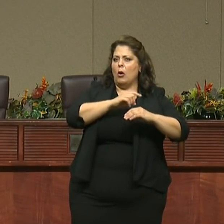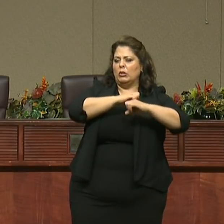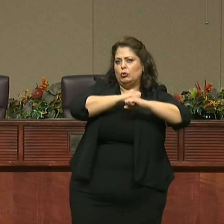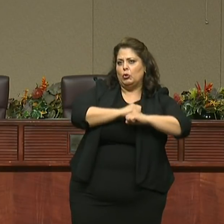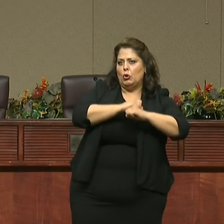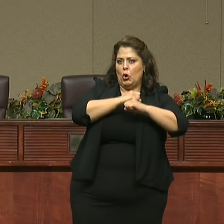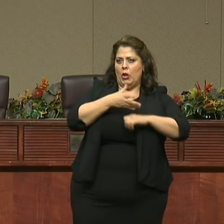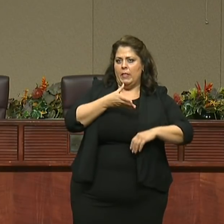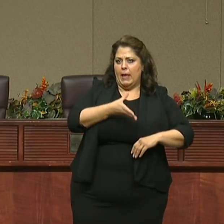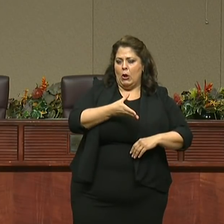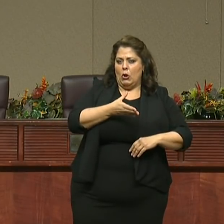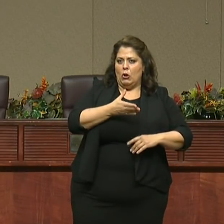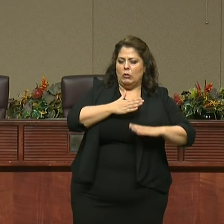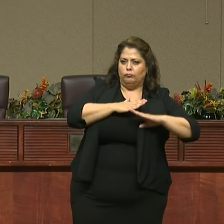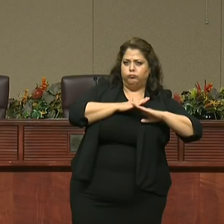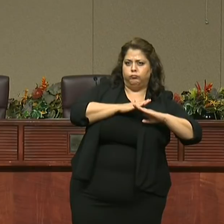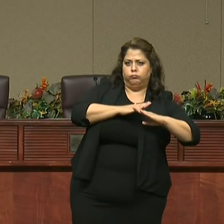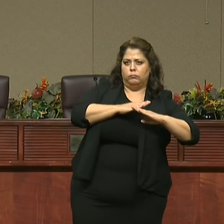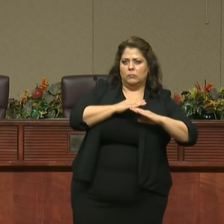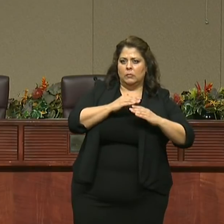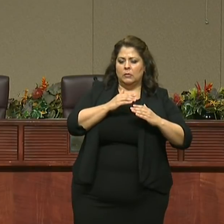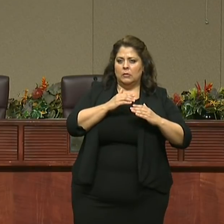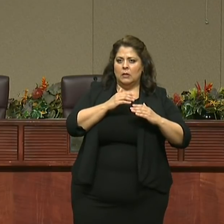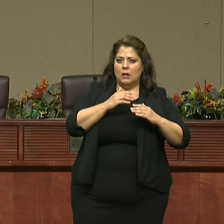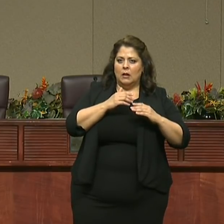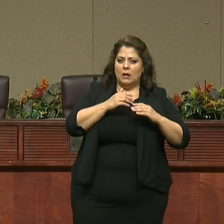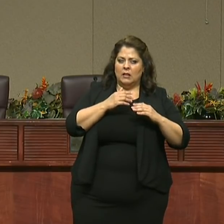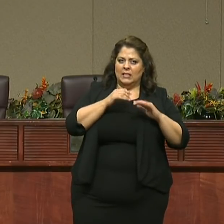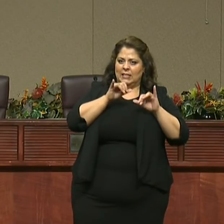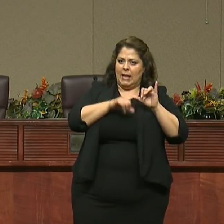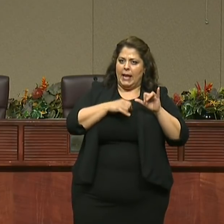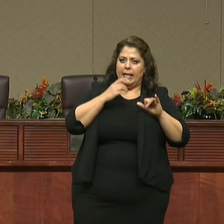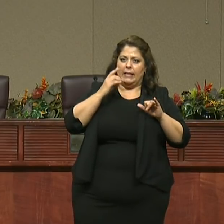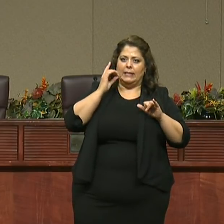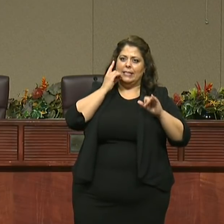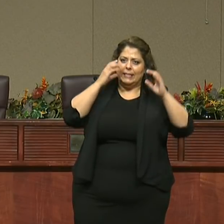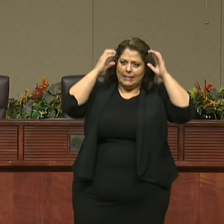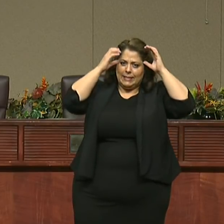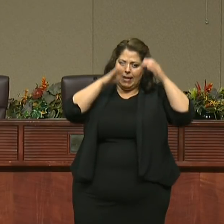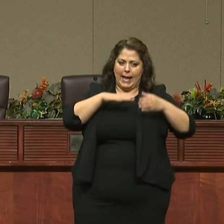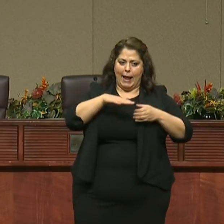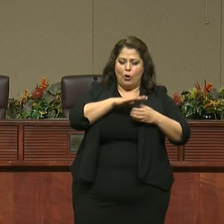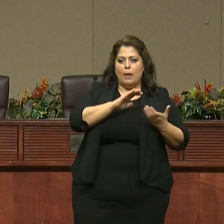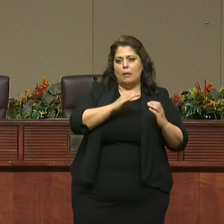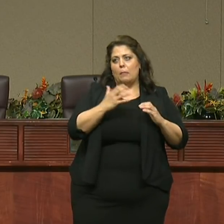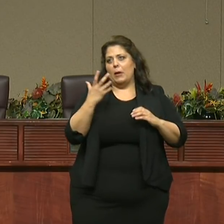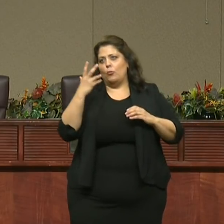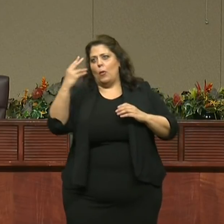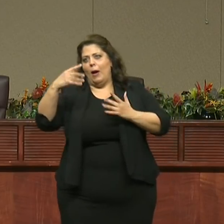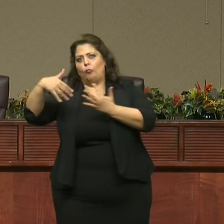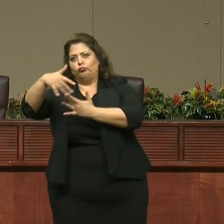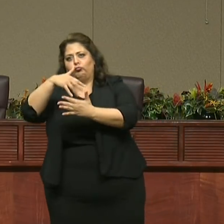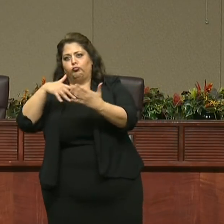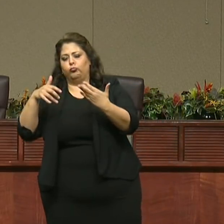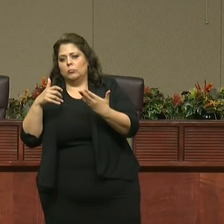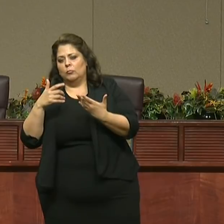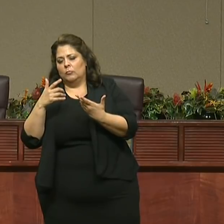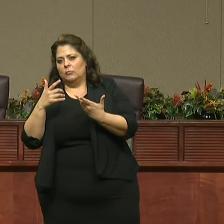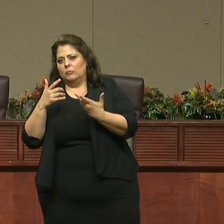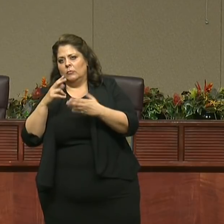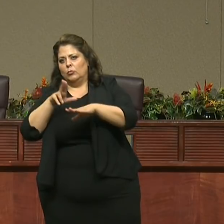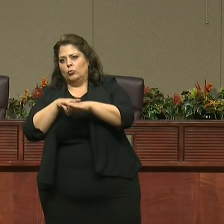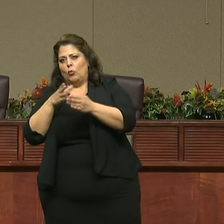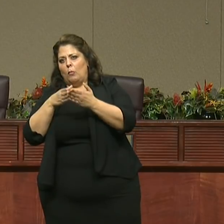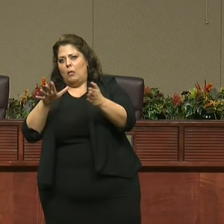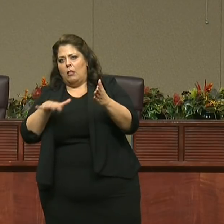Disney in terms of the protection against the virus than being out in the general population. And so I think that